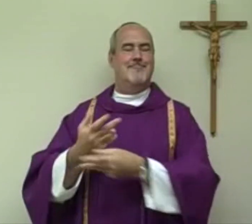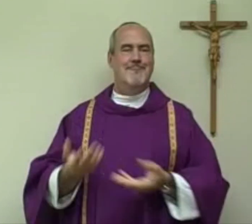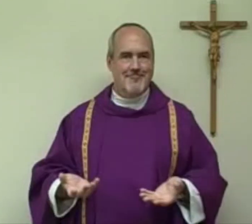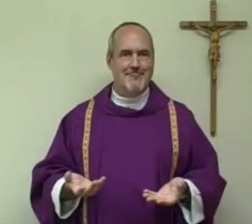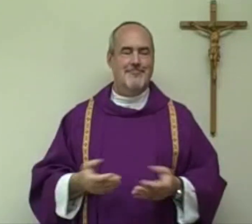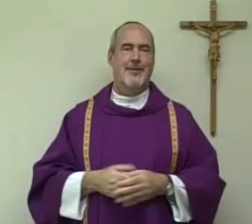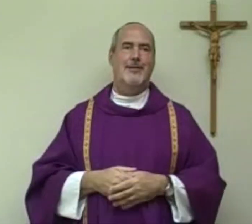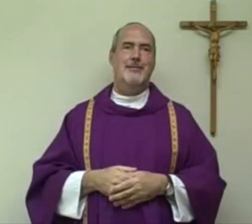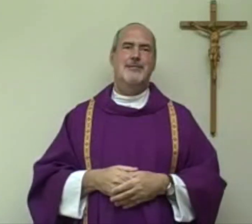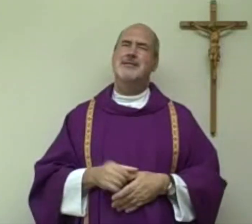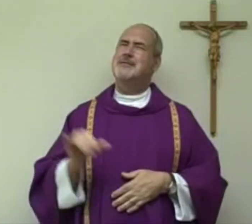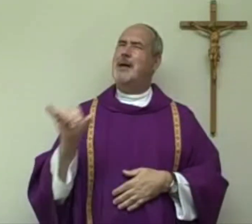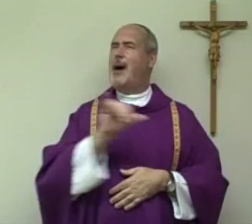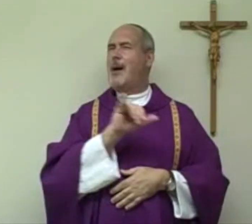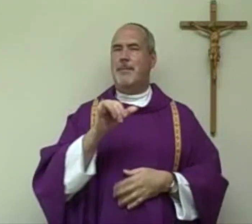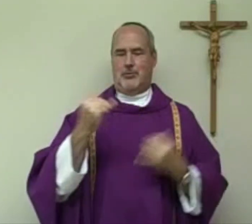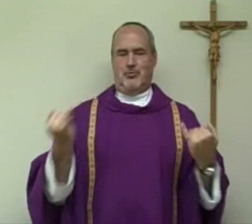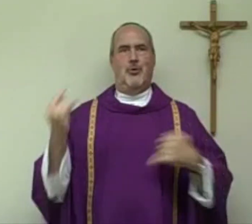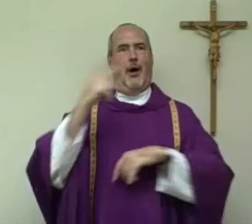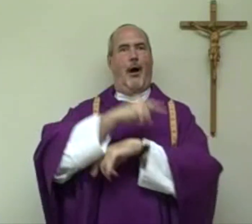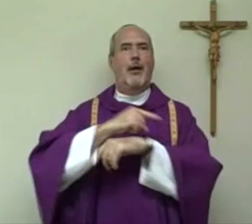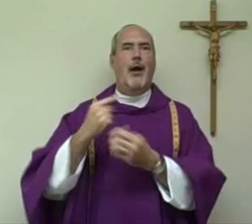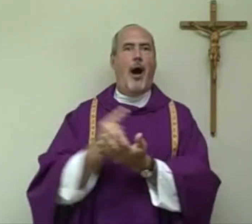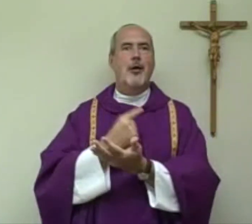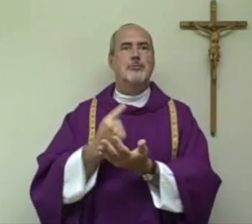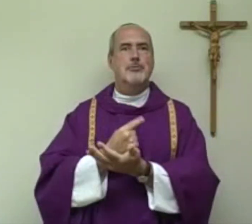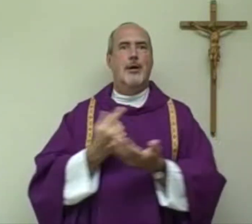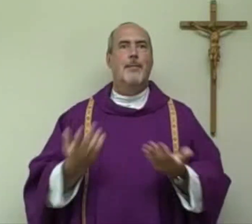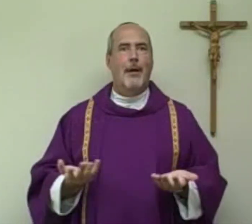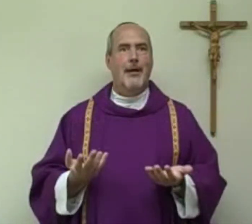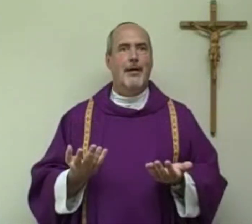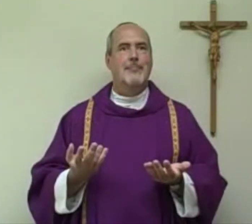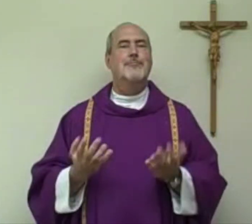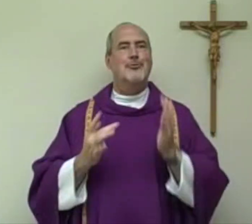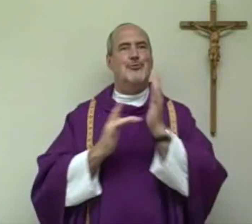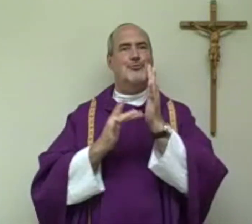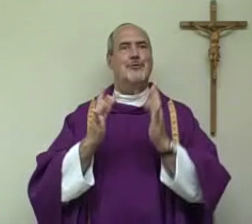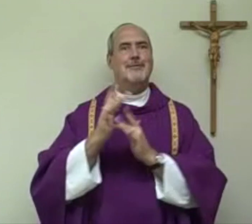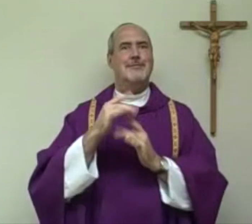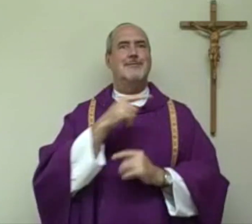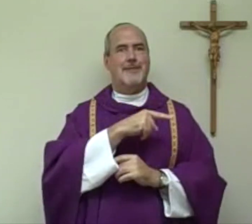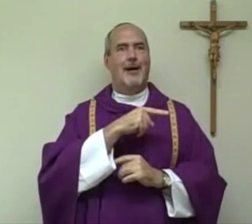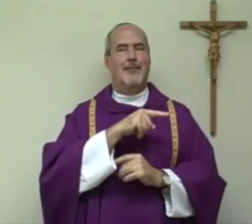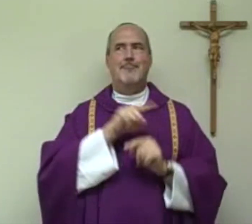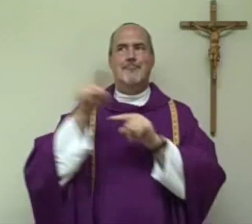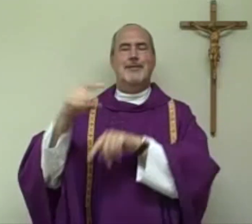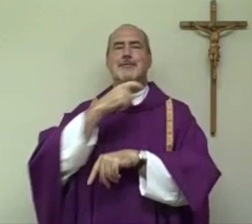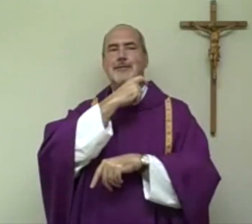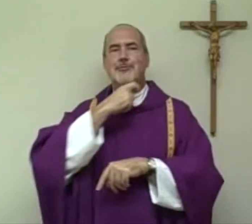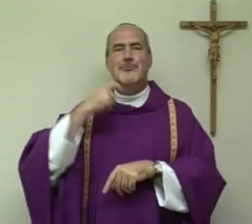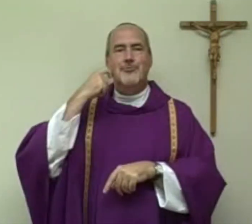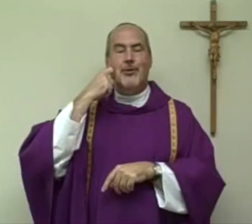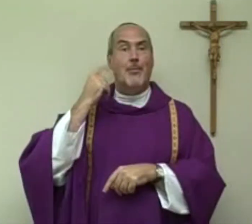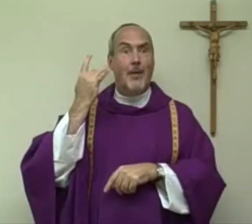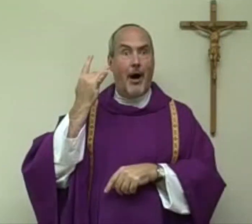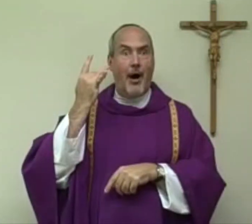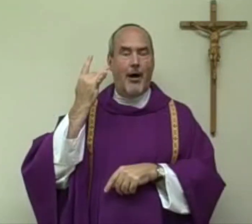to Guatemala, and he obeyed God's will. This makes me think of the parallel in today's gospel where Jesus went